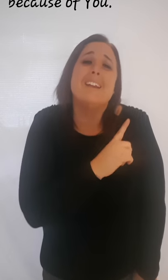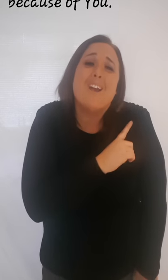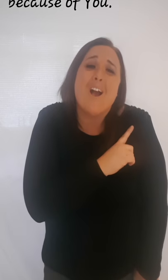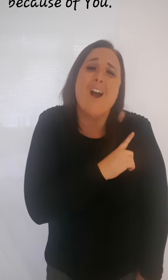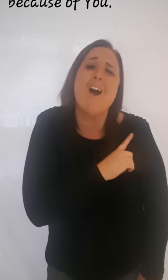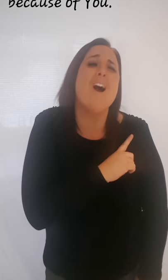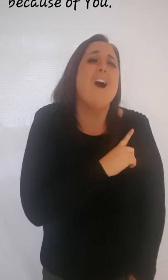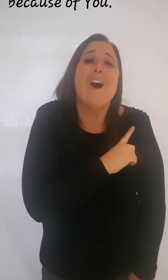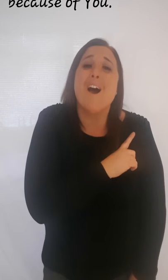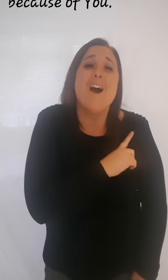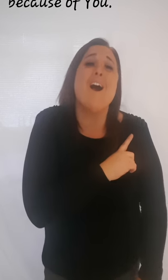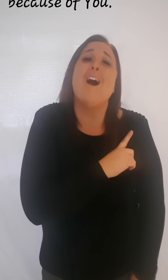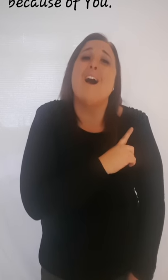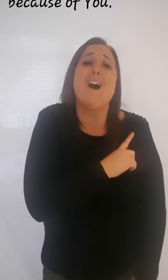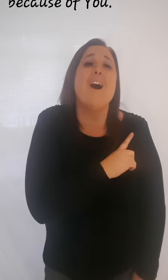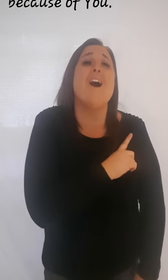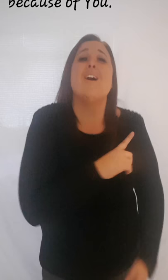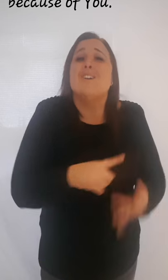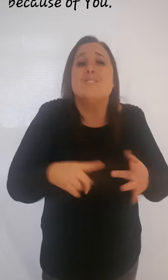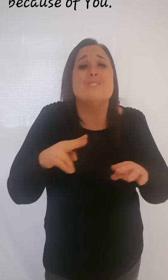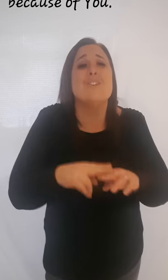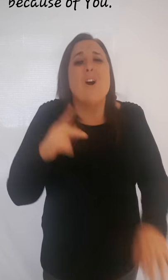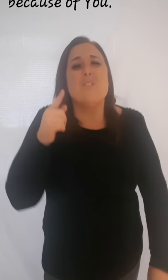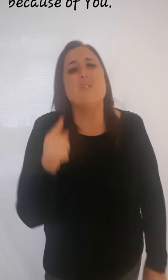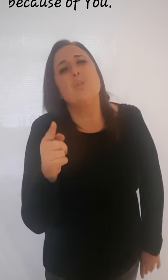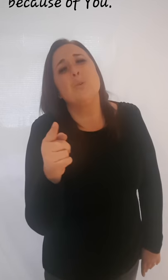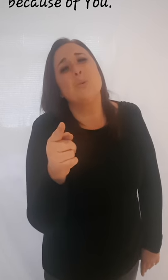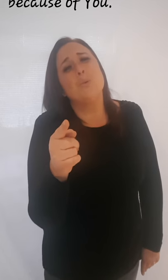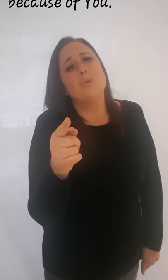may cry to you.